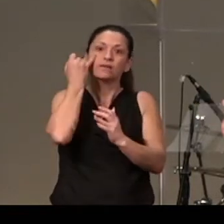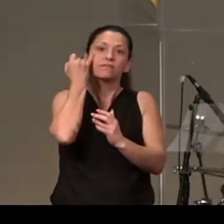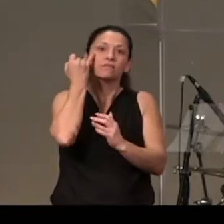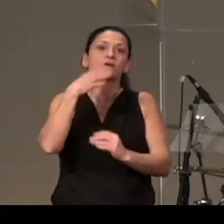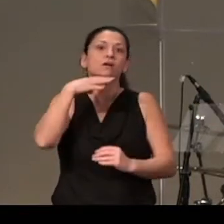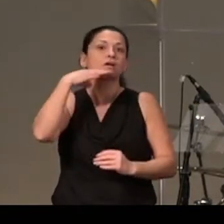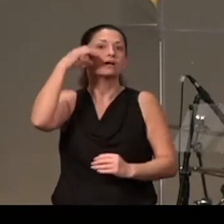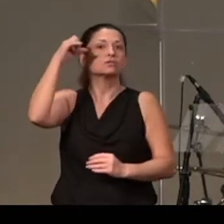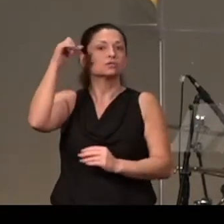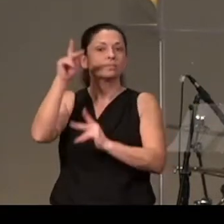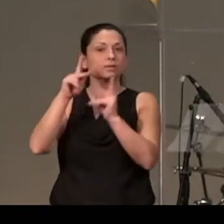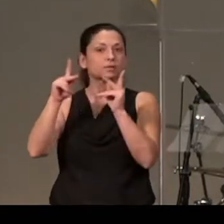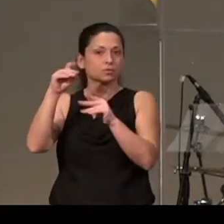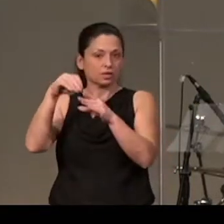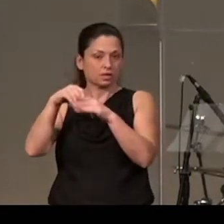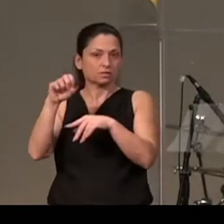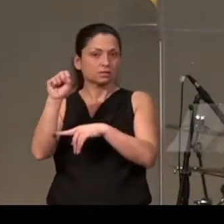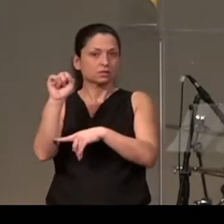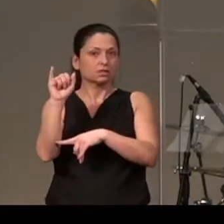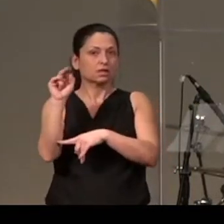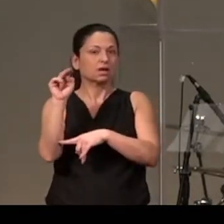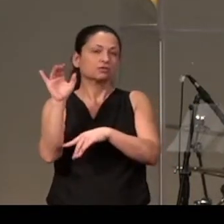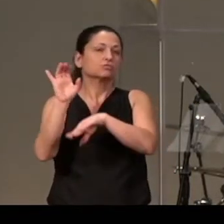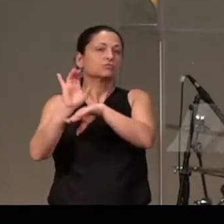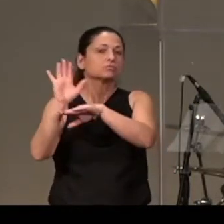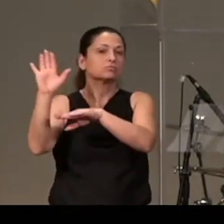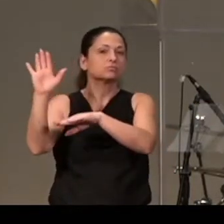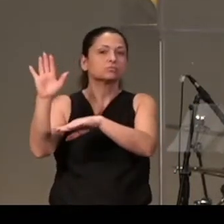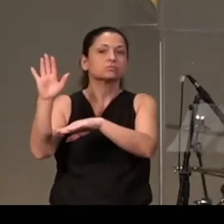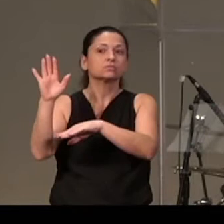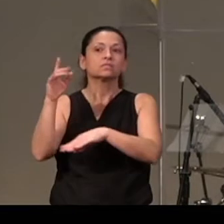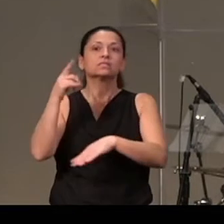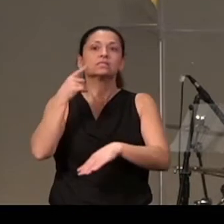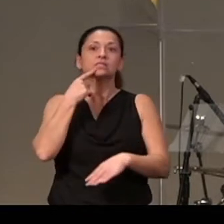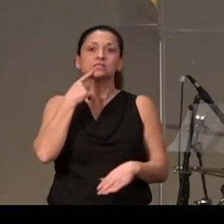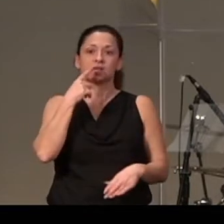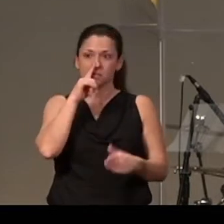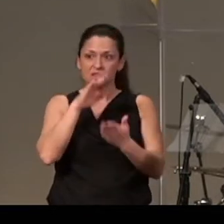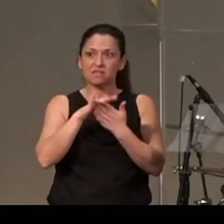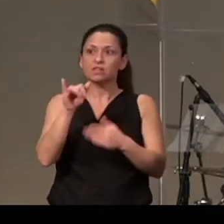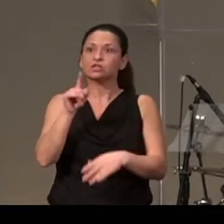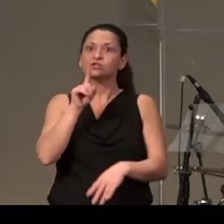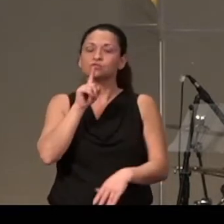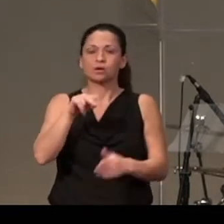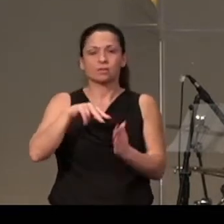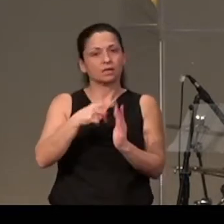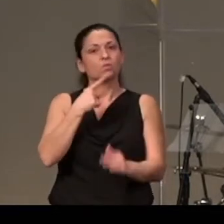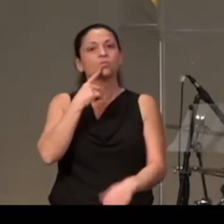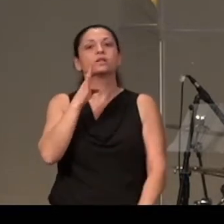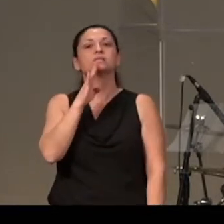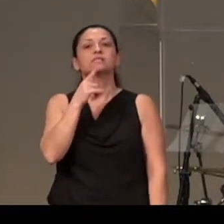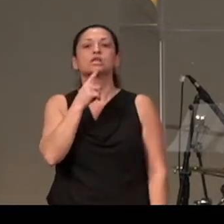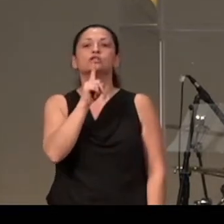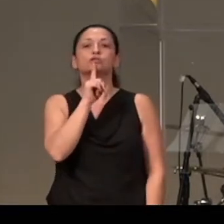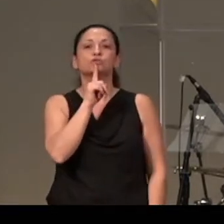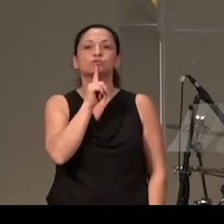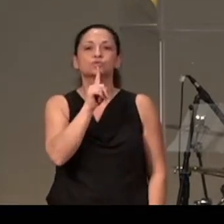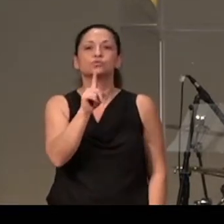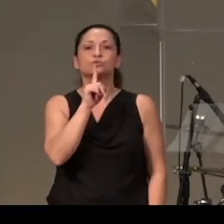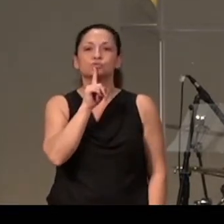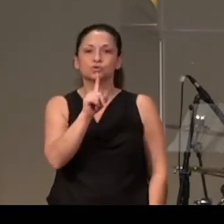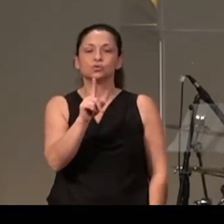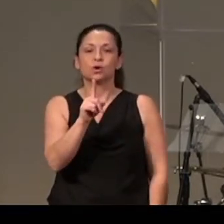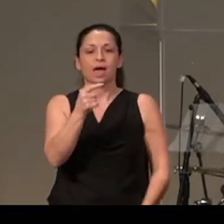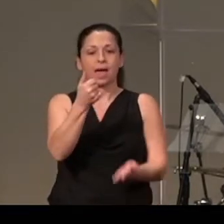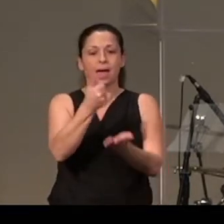the synagogue believed it was true, they would say, amen, amen, which means it's true, it's true. It's like a pastor today.